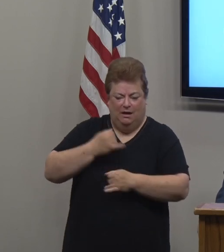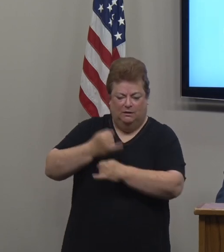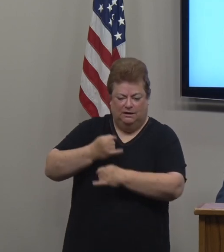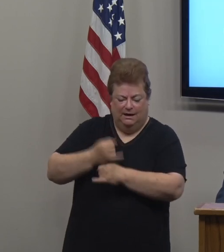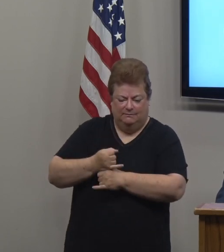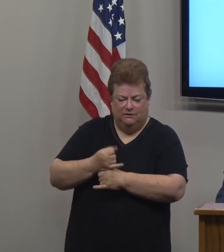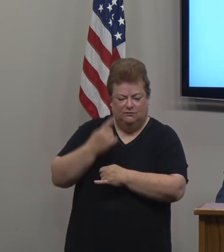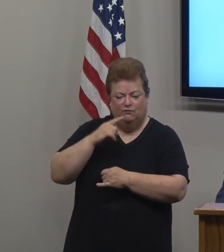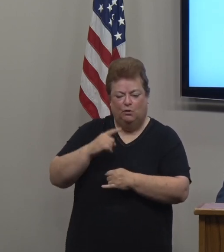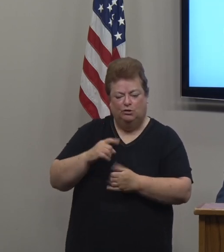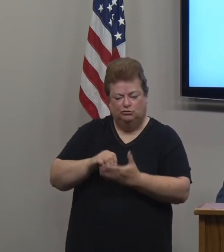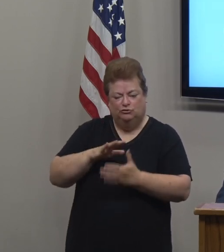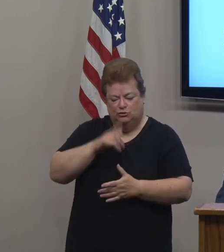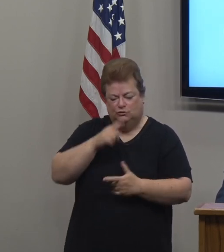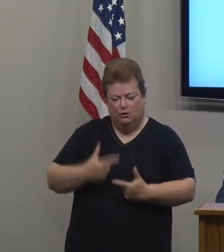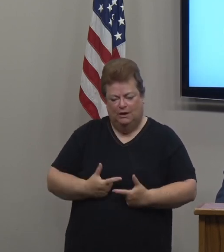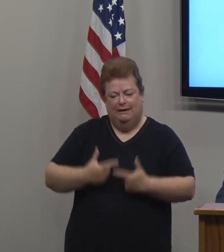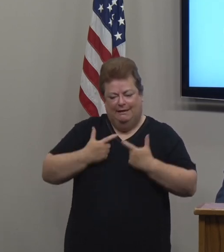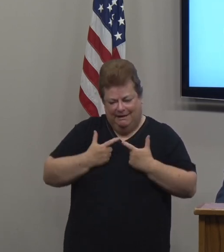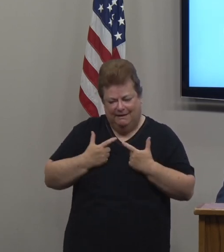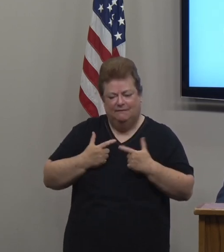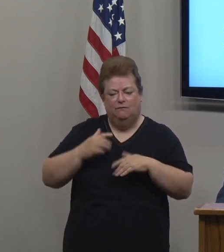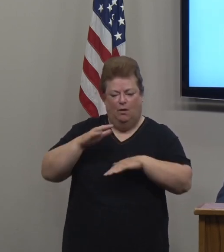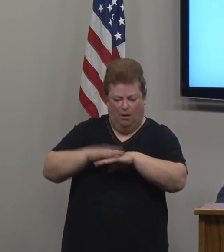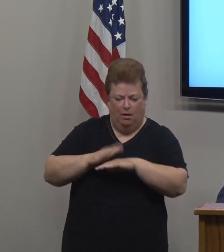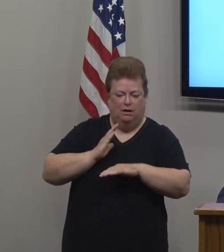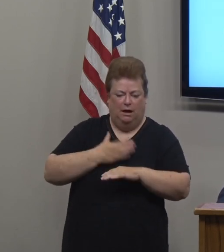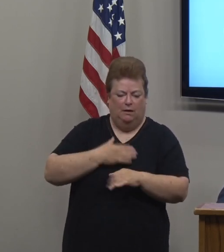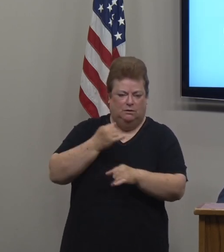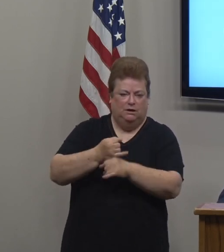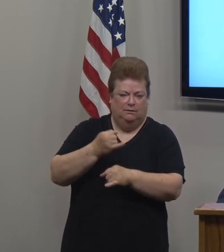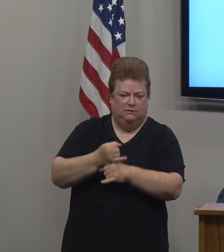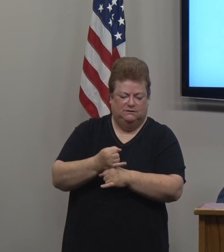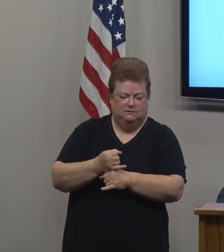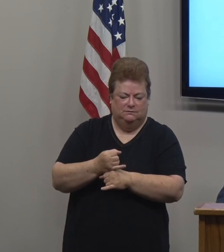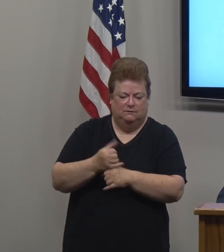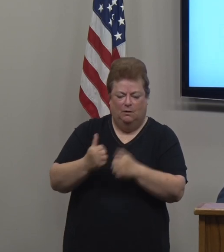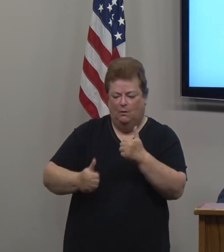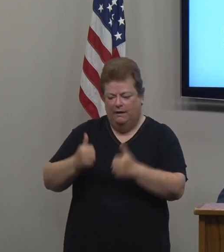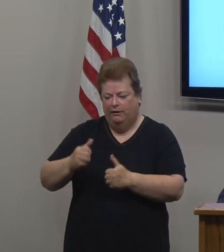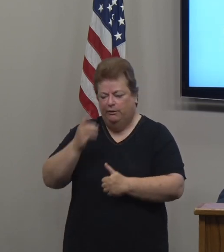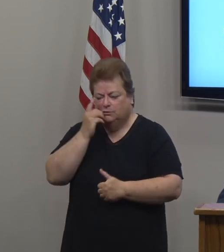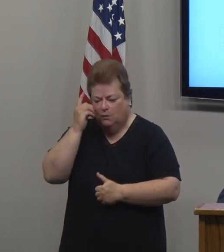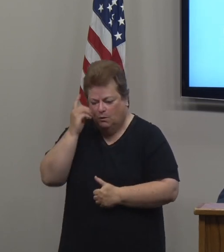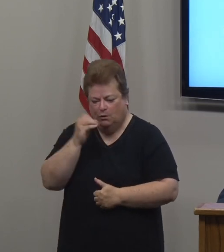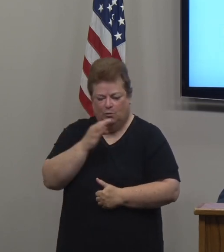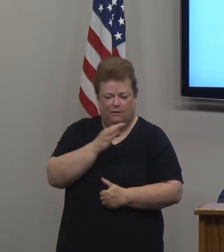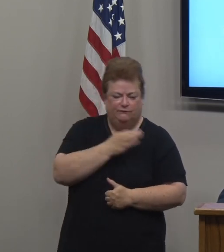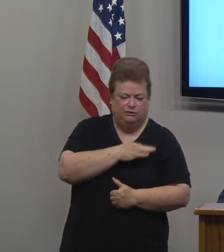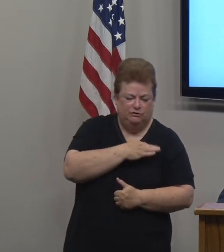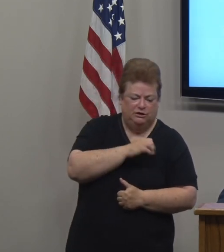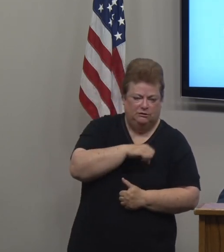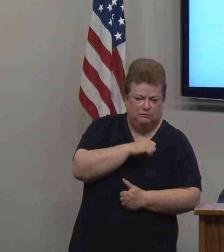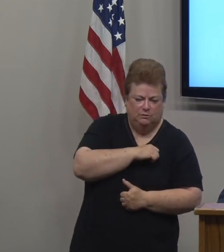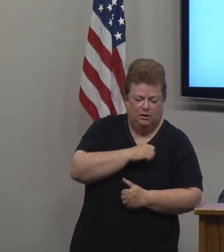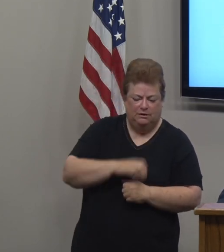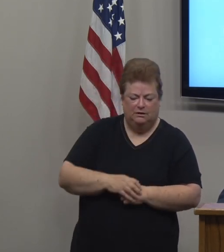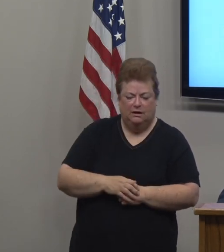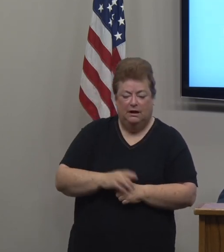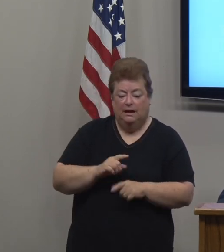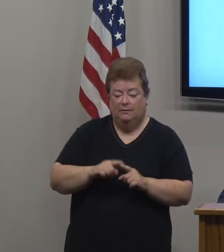in university housing or in Greek and sorority housing on campus. But only a percentage of the